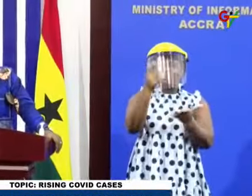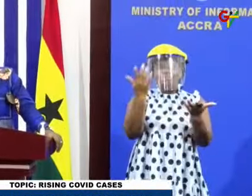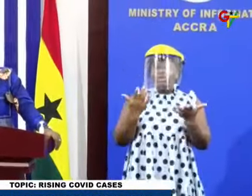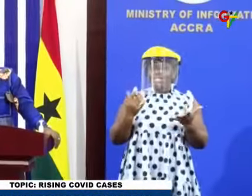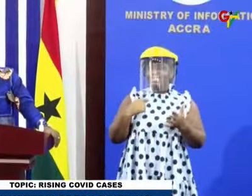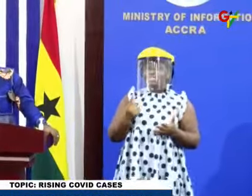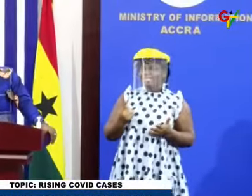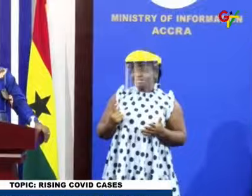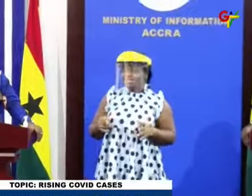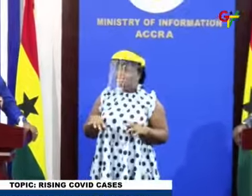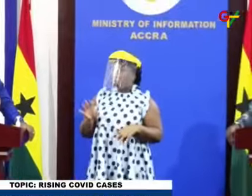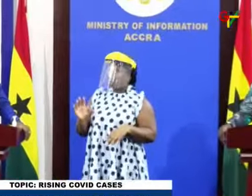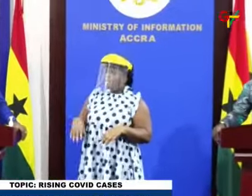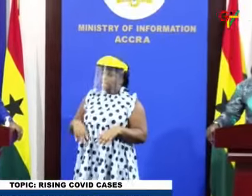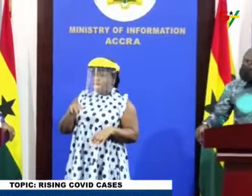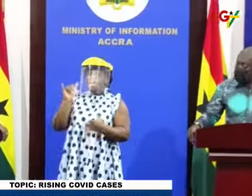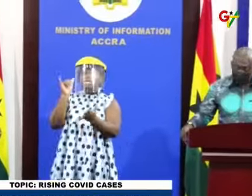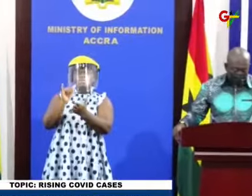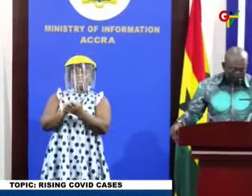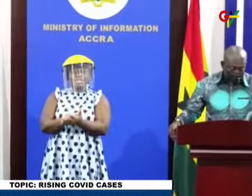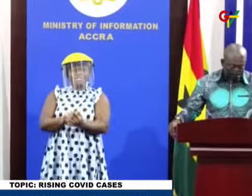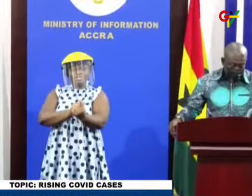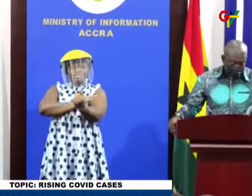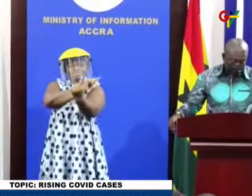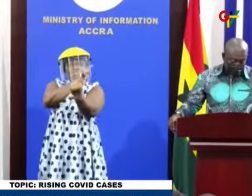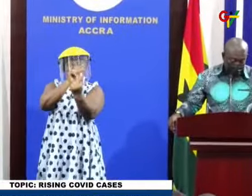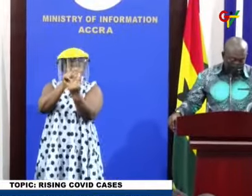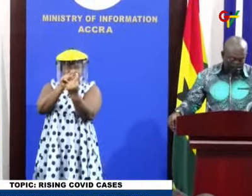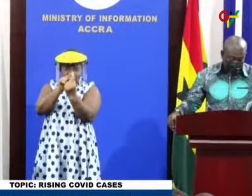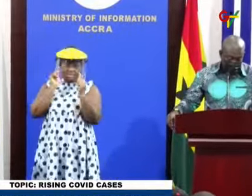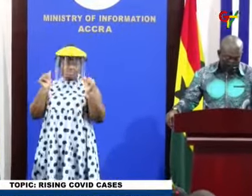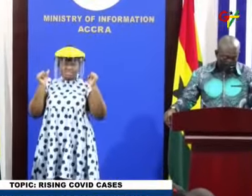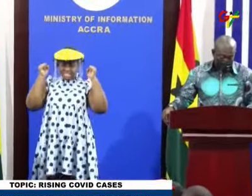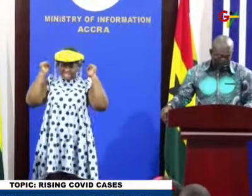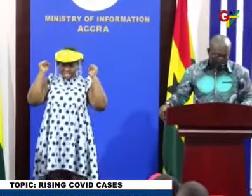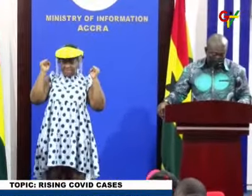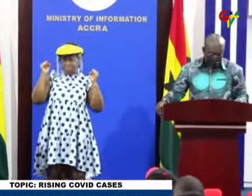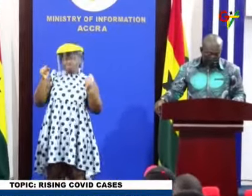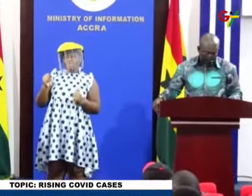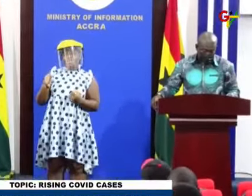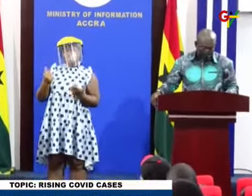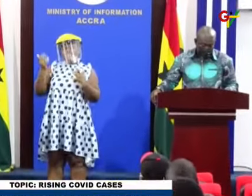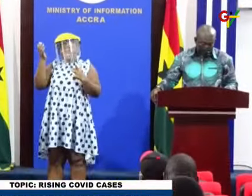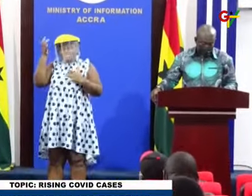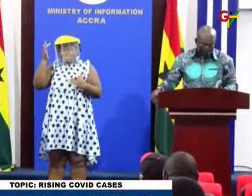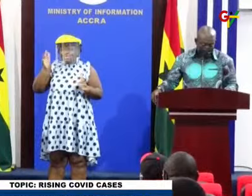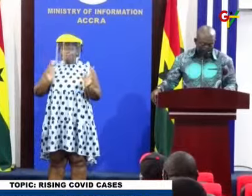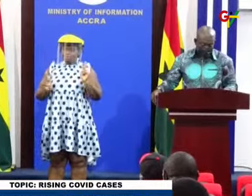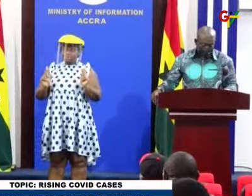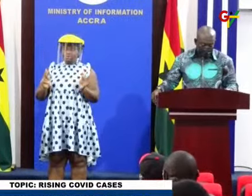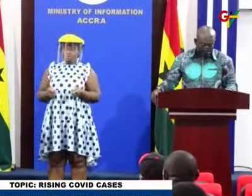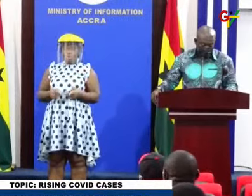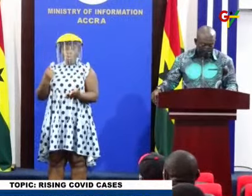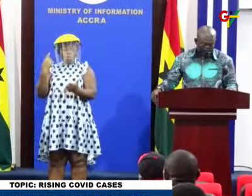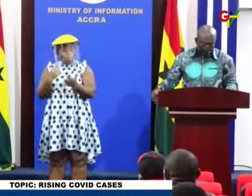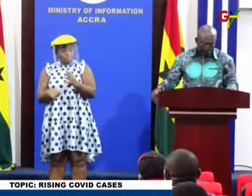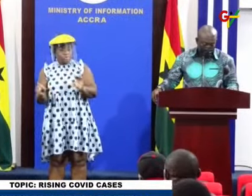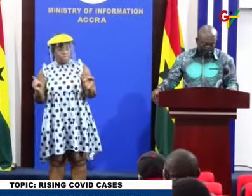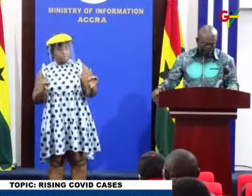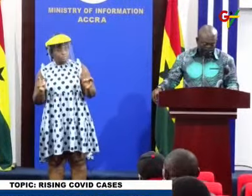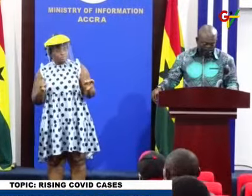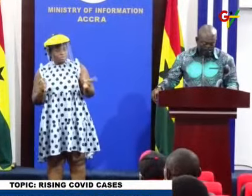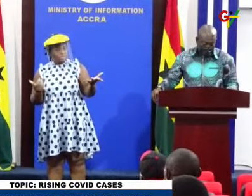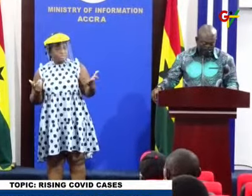they're talking that about. is for specific cases. What you are dealing with will determine how